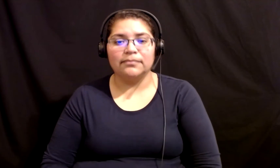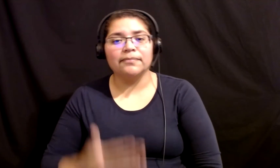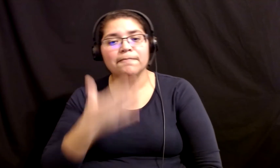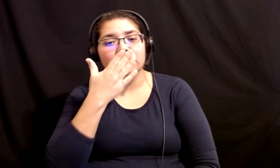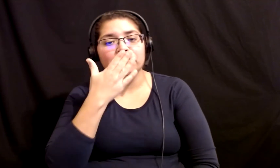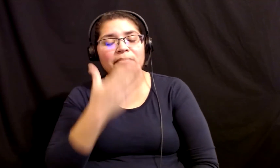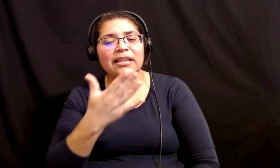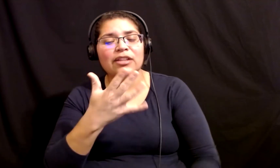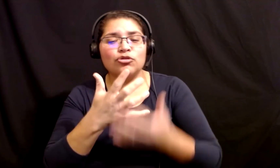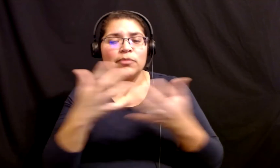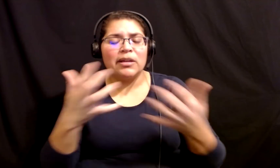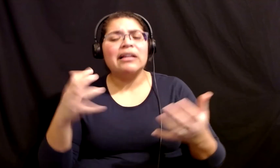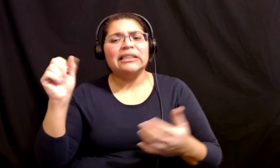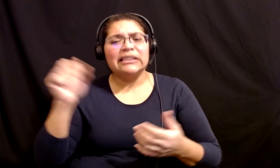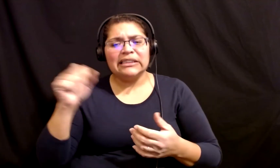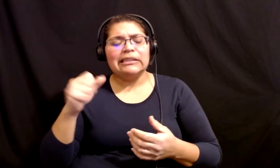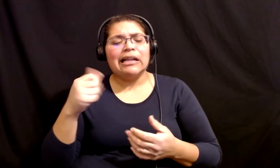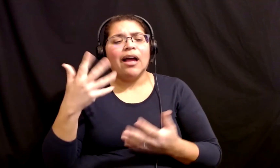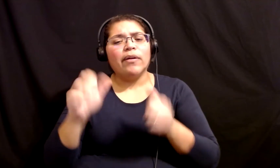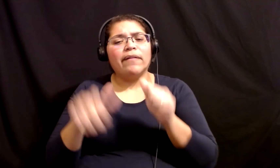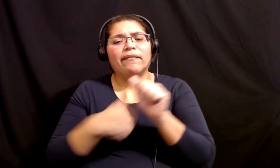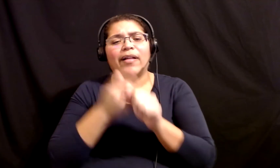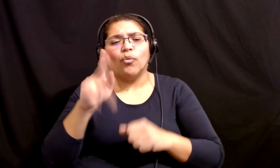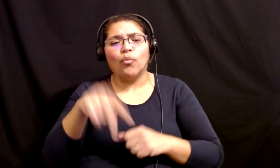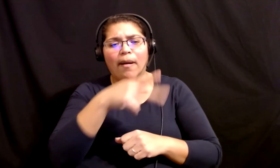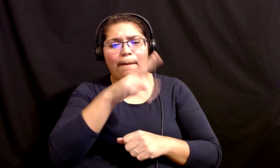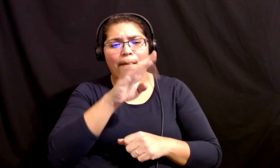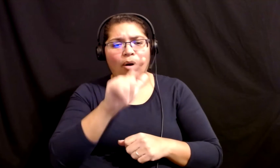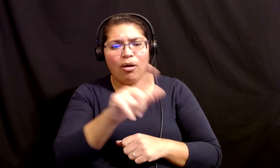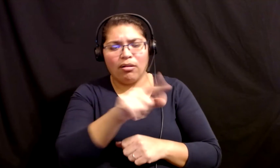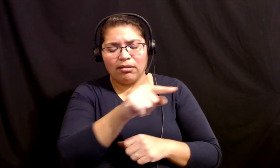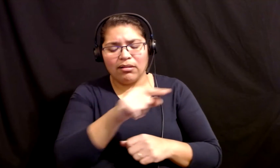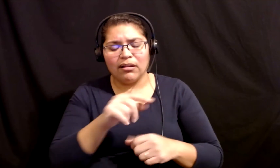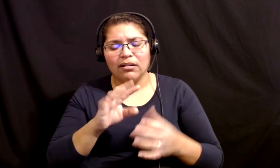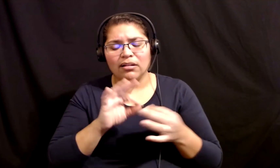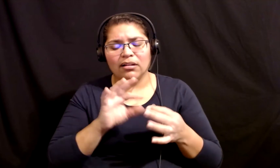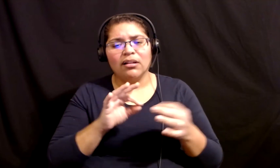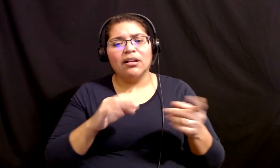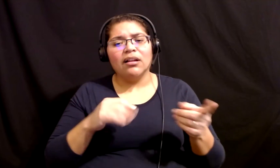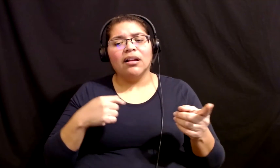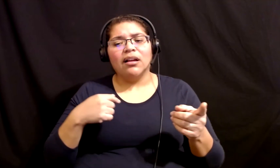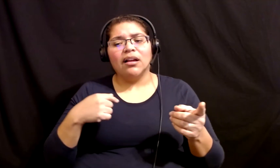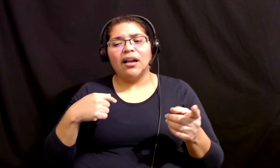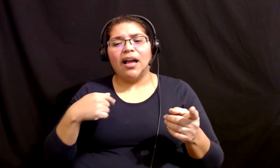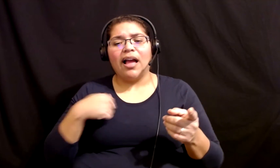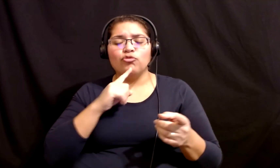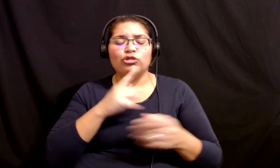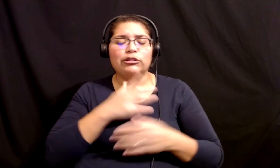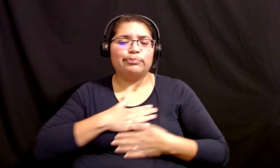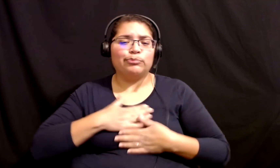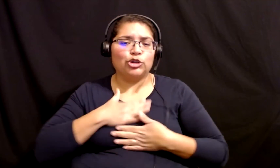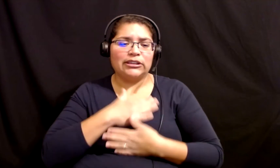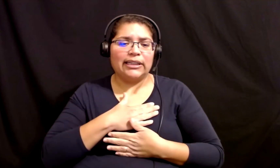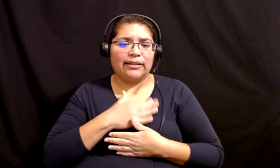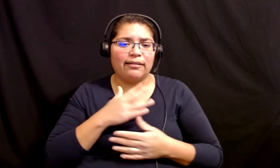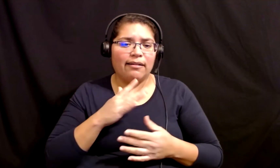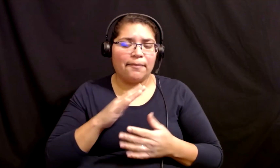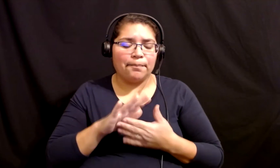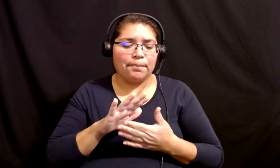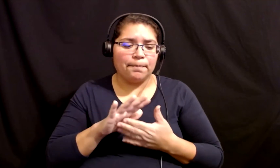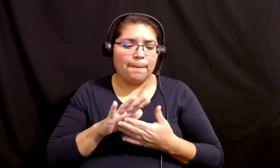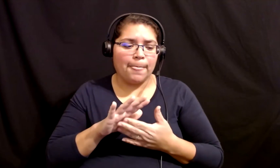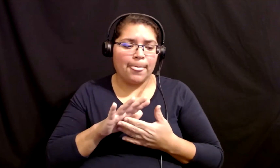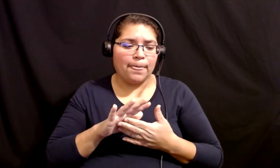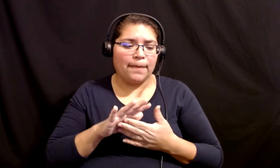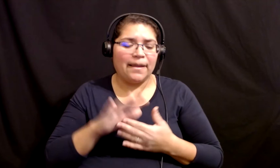Thanks so much. And yeah, just to kind of follow up on that, Paul, I do want to just and really appreciate